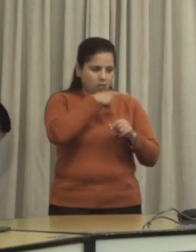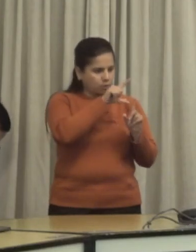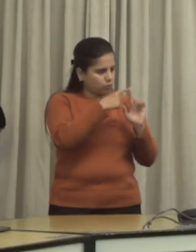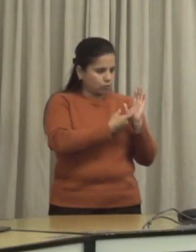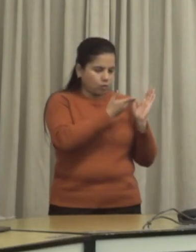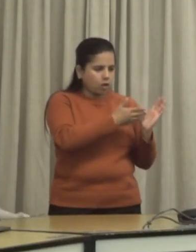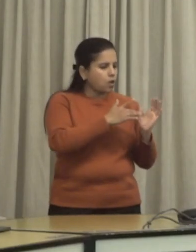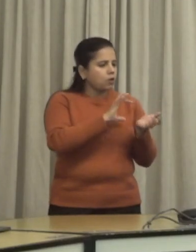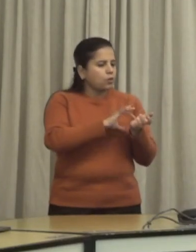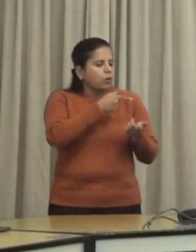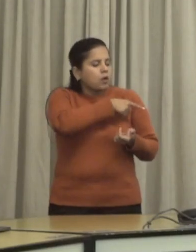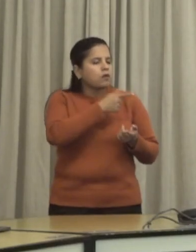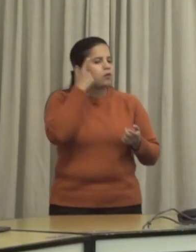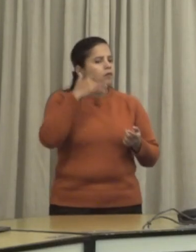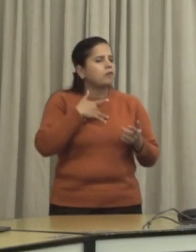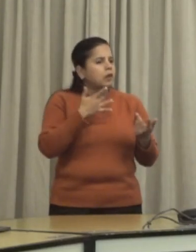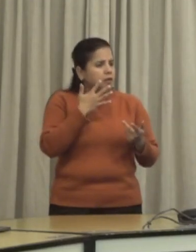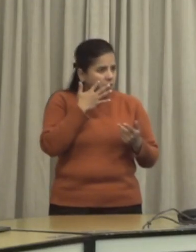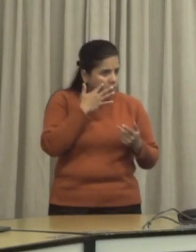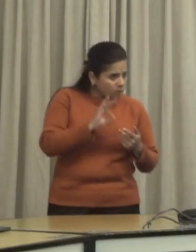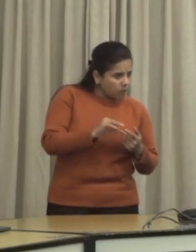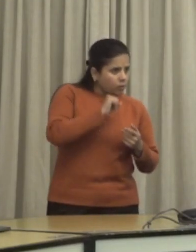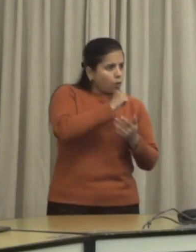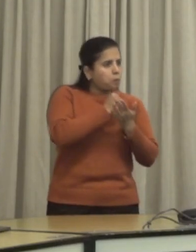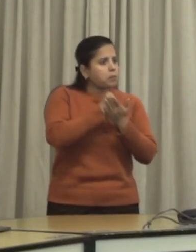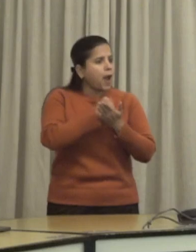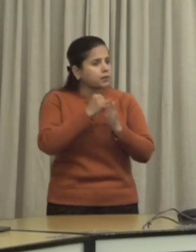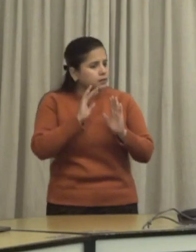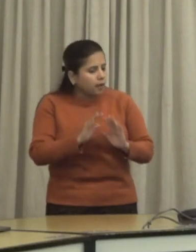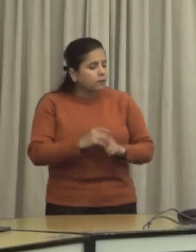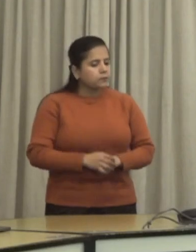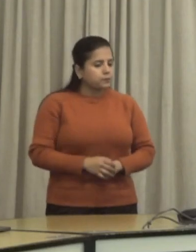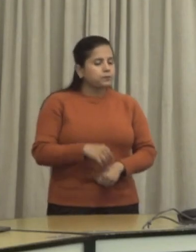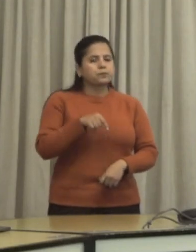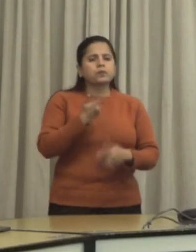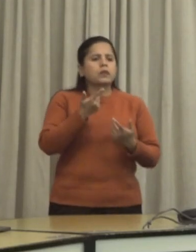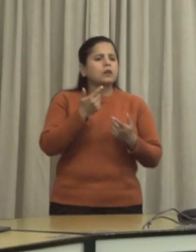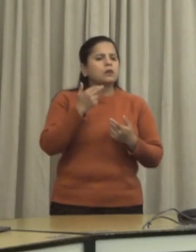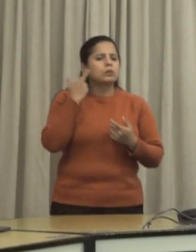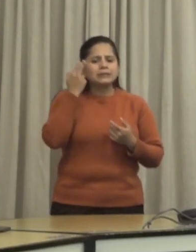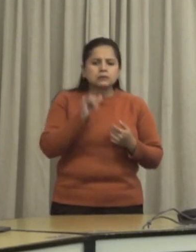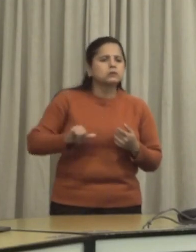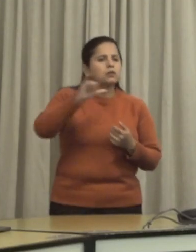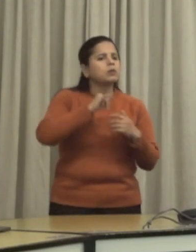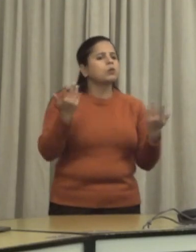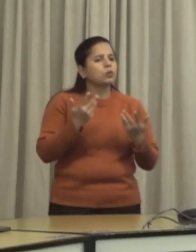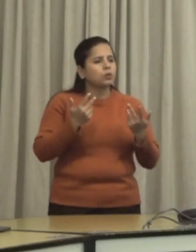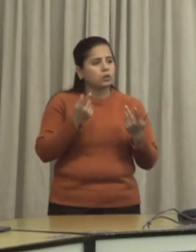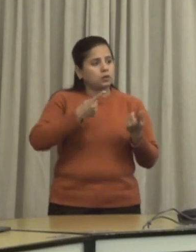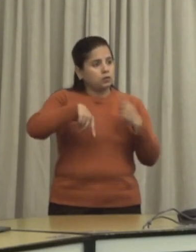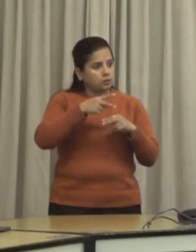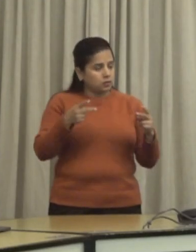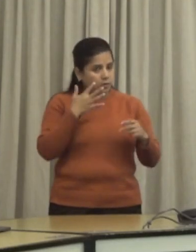how important, do you think in your practice, what is the common cause judgment? Did it have